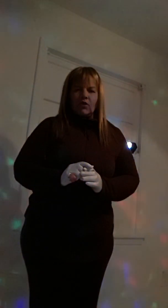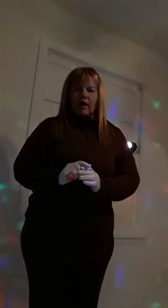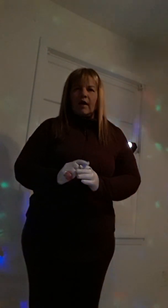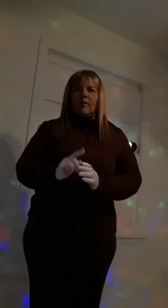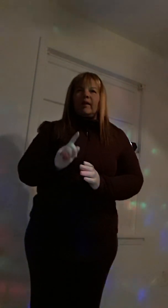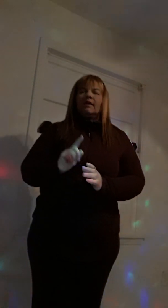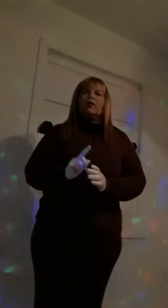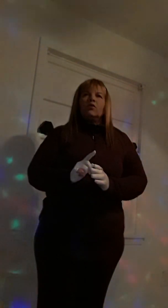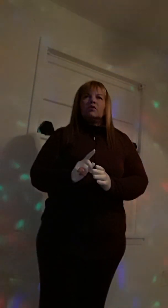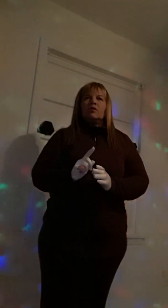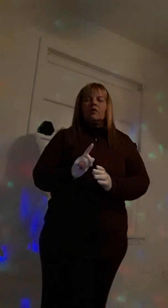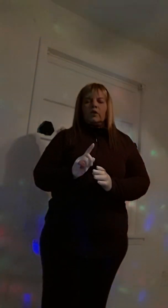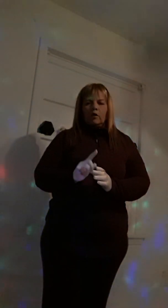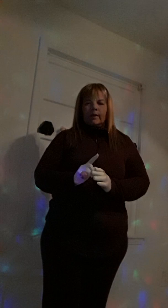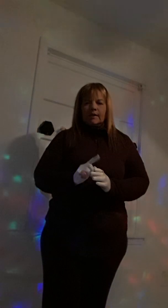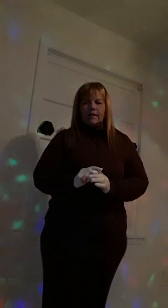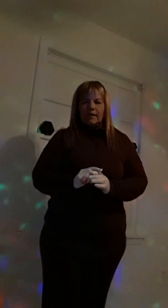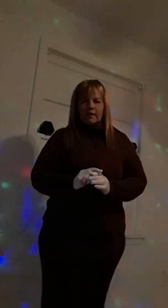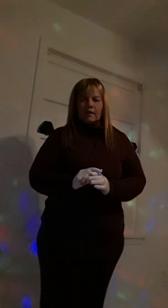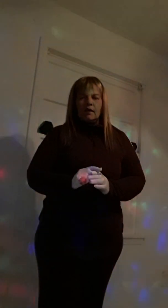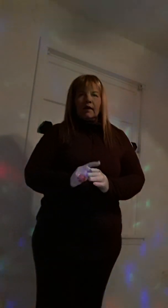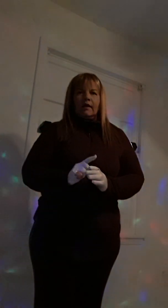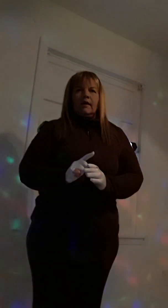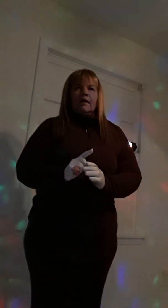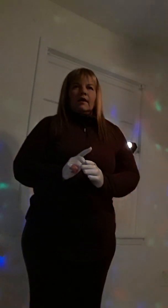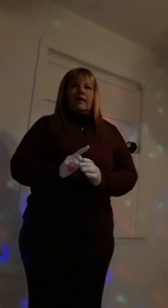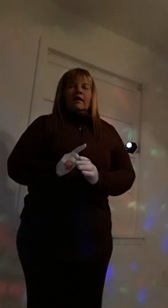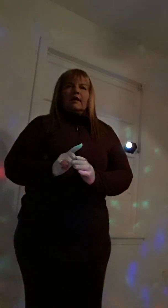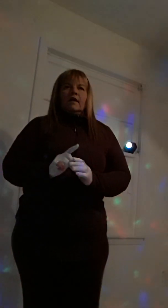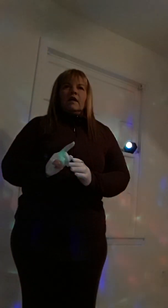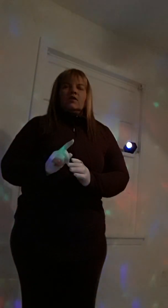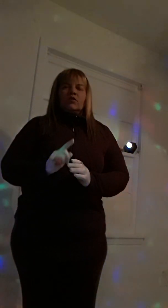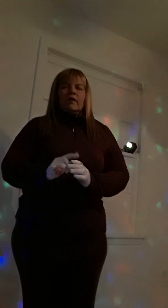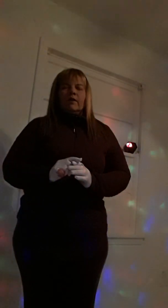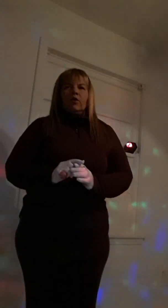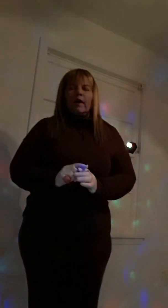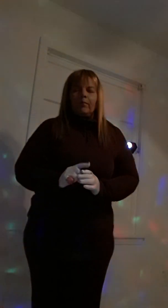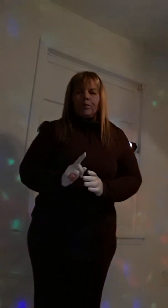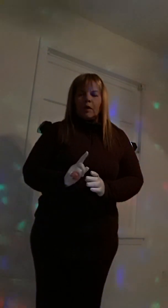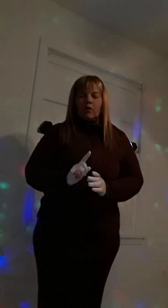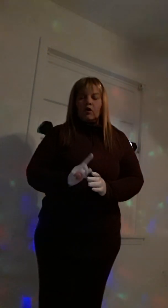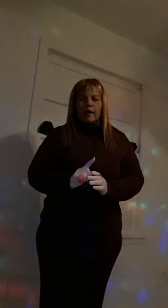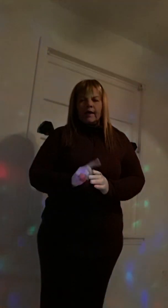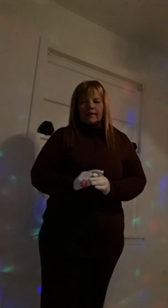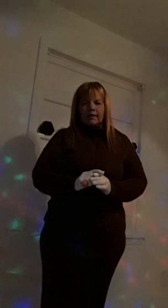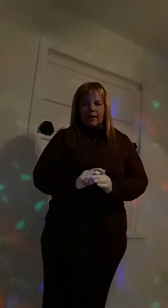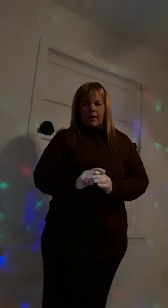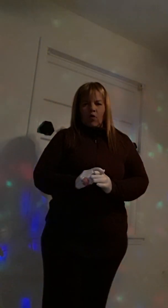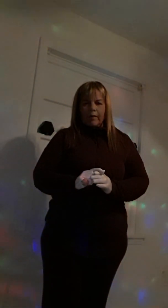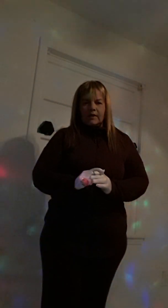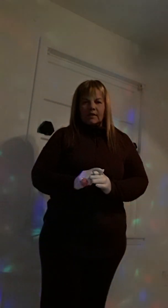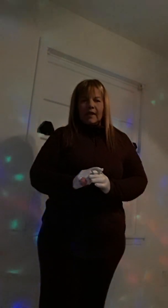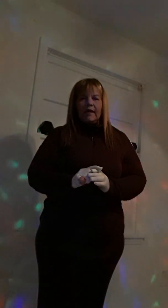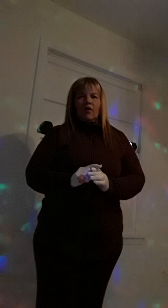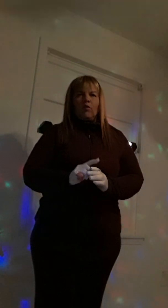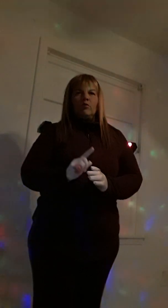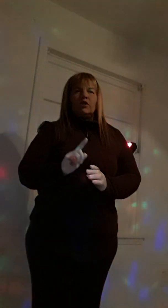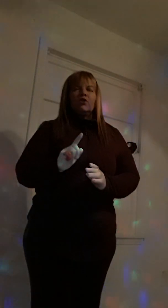International Pentecost University y su servidora Lorena Saldana Gómez, y como muchas